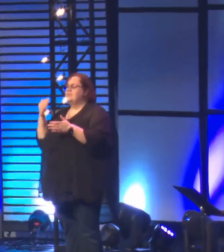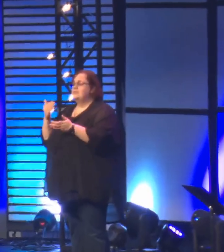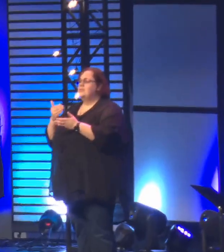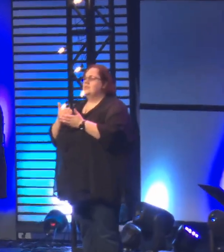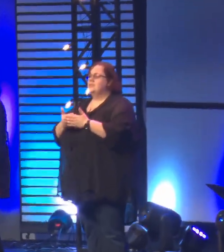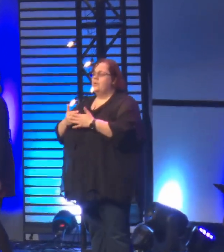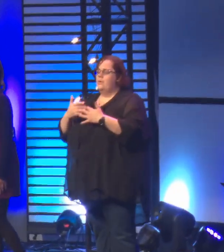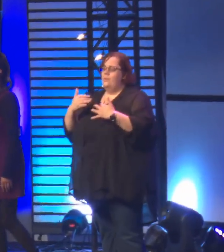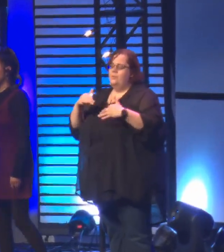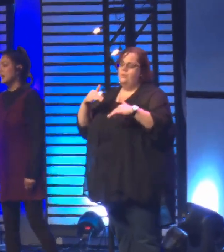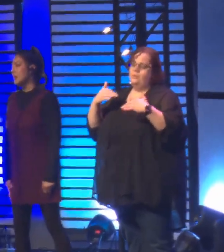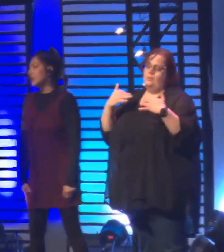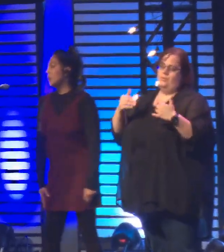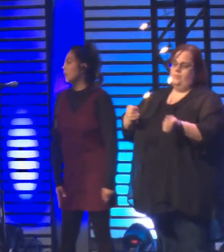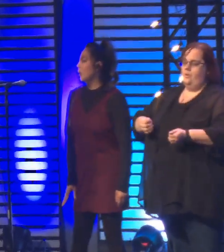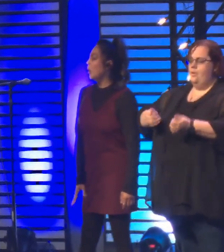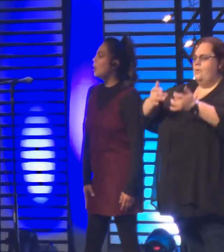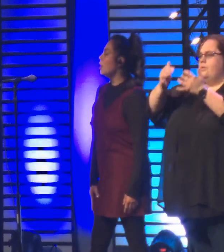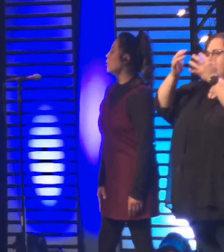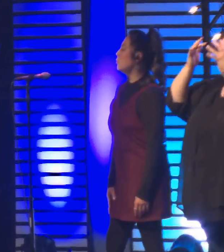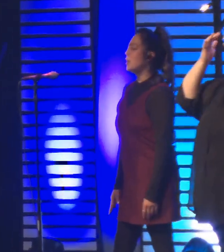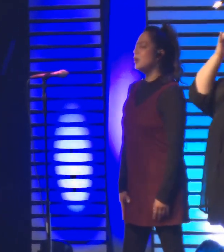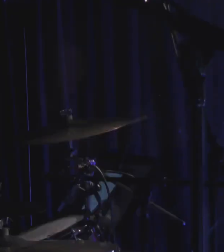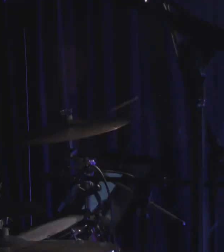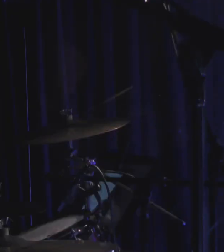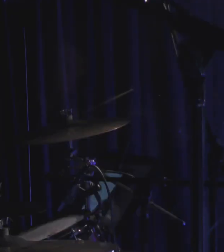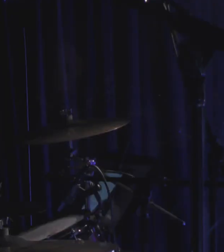This goodness